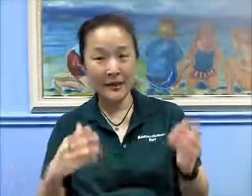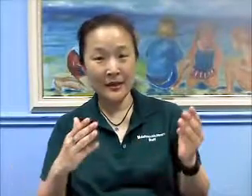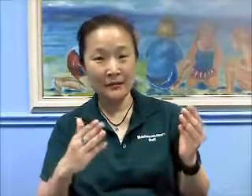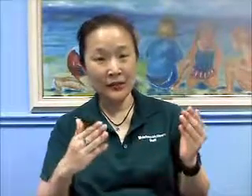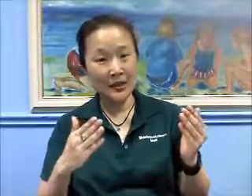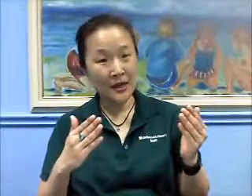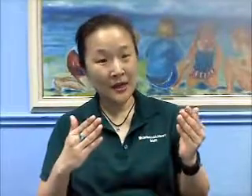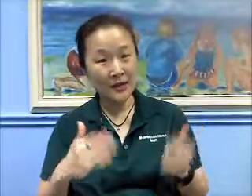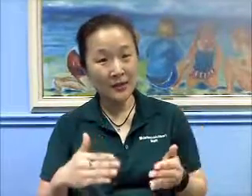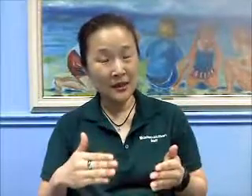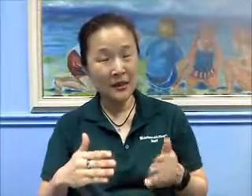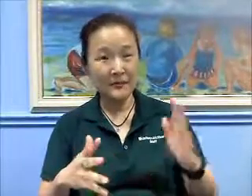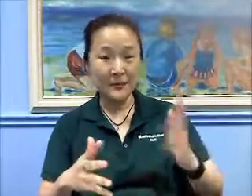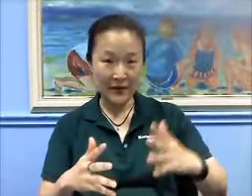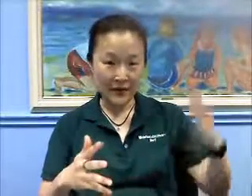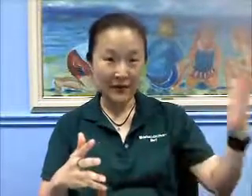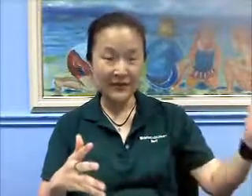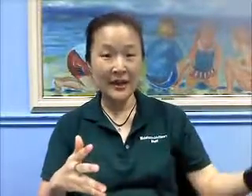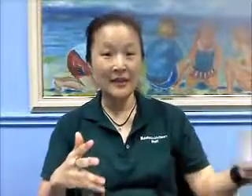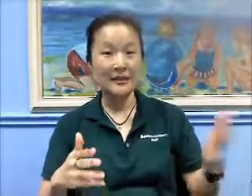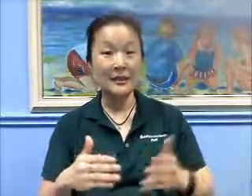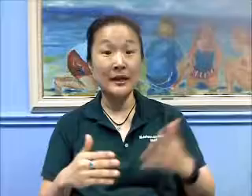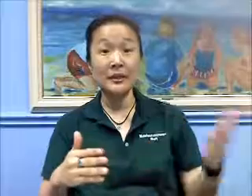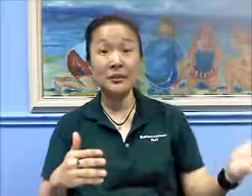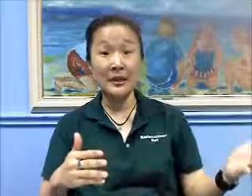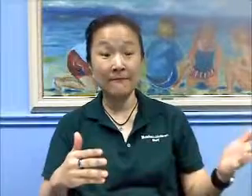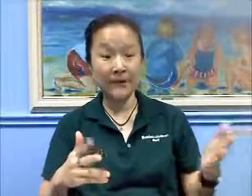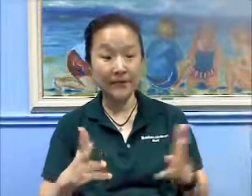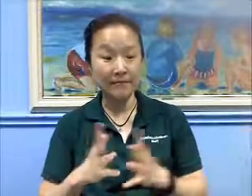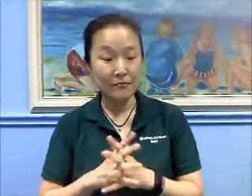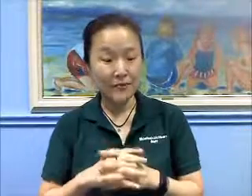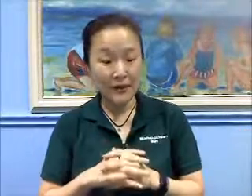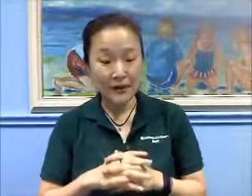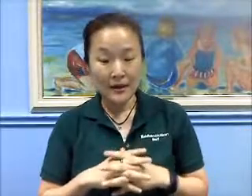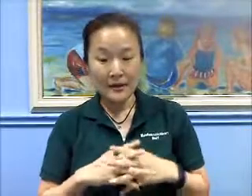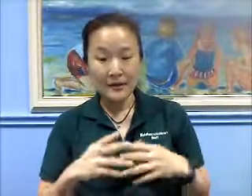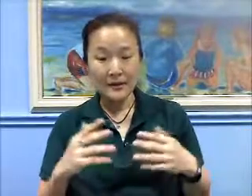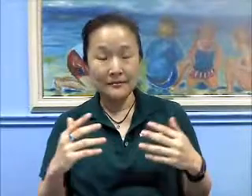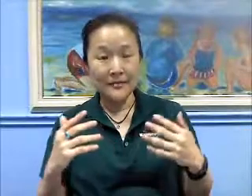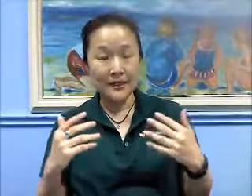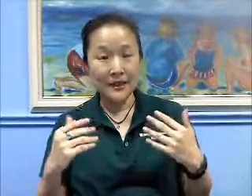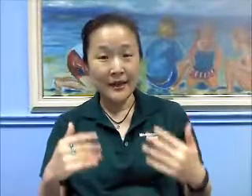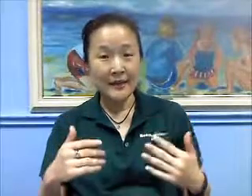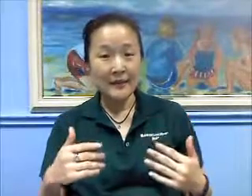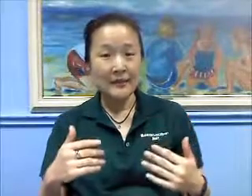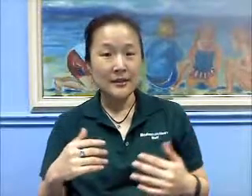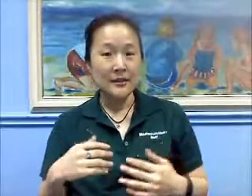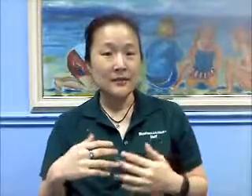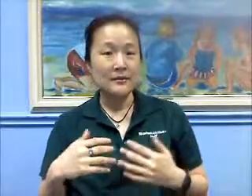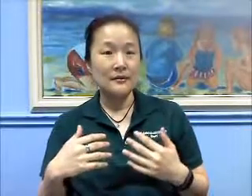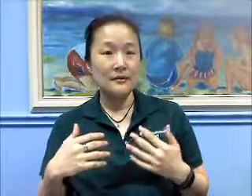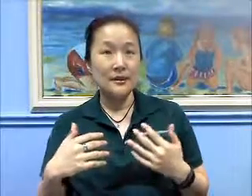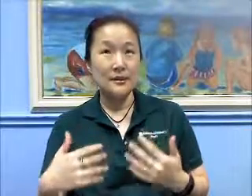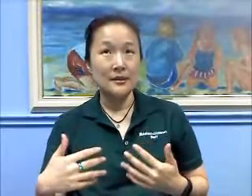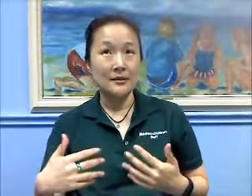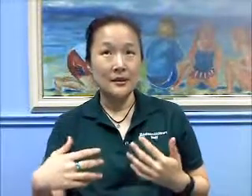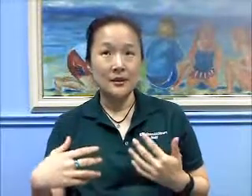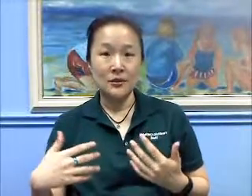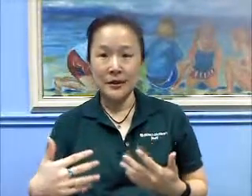then when you sign another time, everything after that is in that new time frame. So in ASL, there isn't necessarily a direct